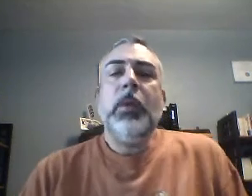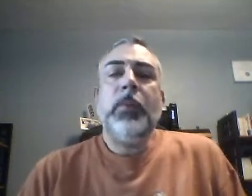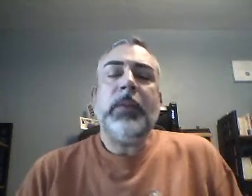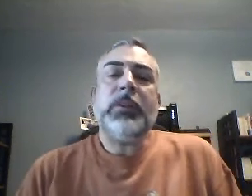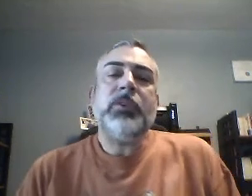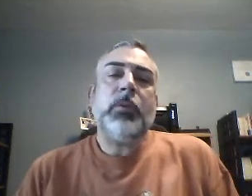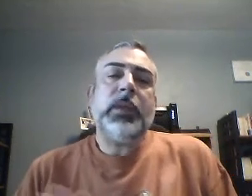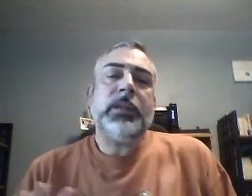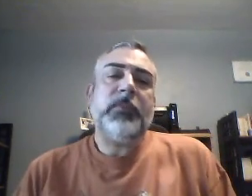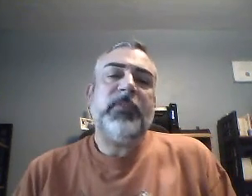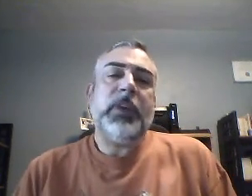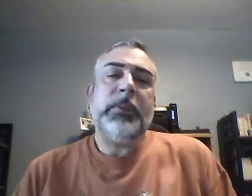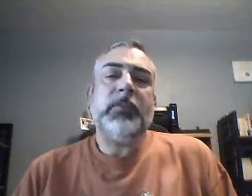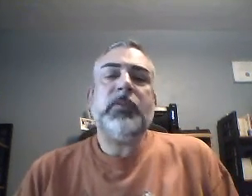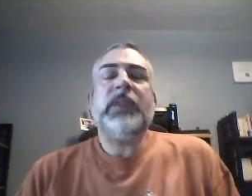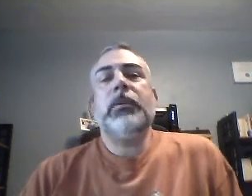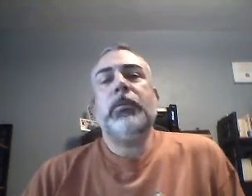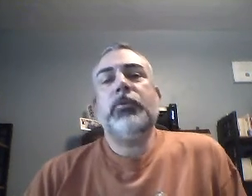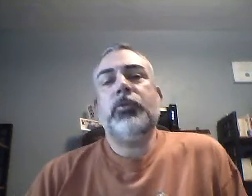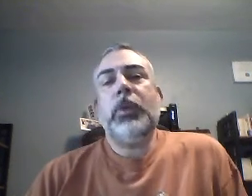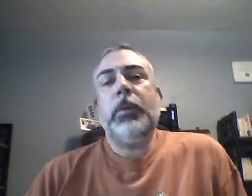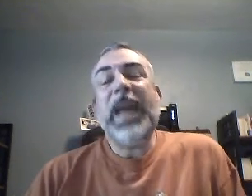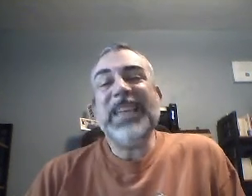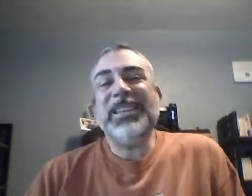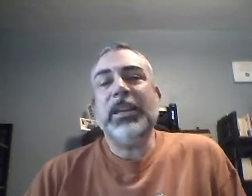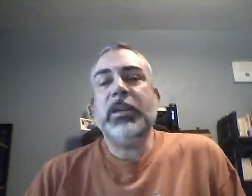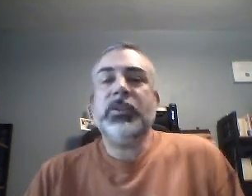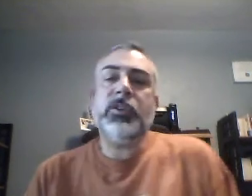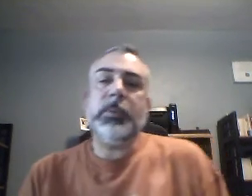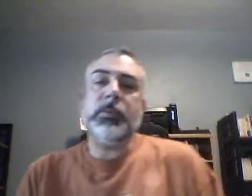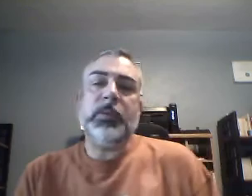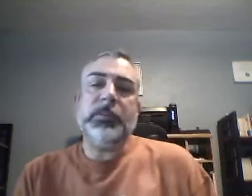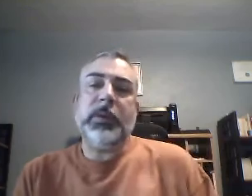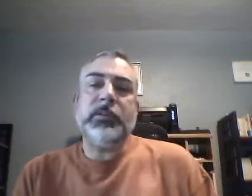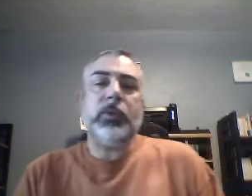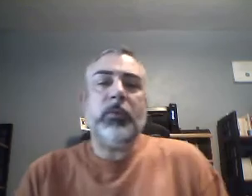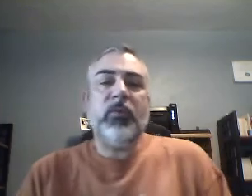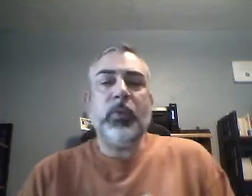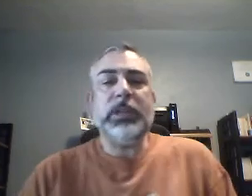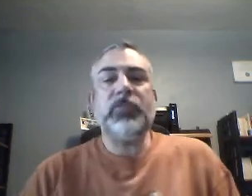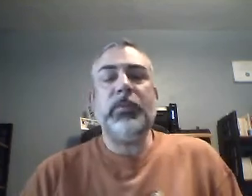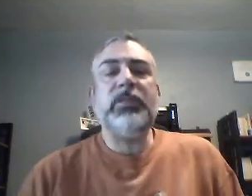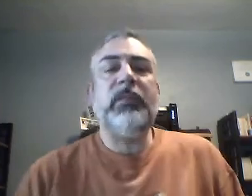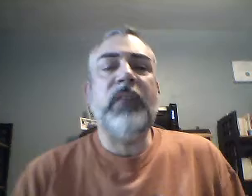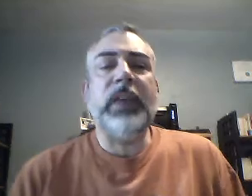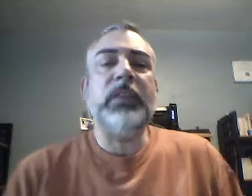But anyway, so like this phenomenon of passing, was a response to try to avoid discrimination and violence,